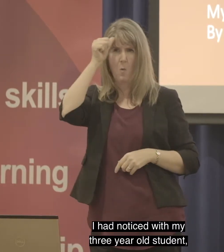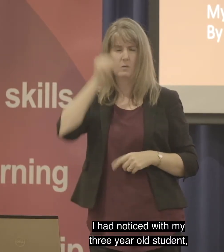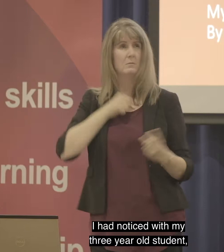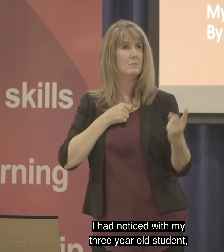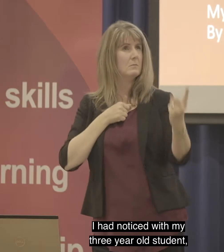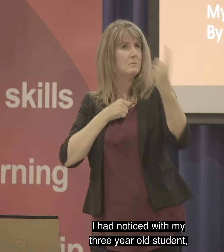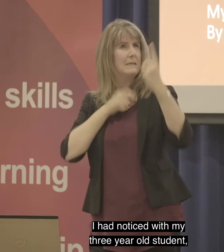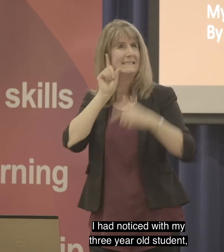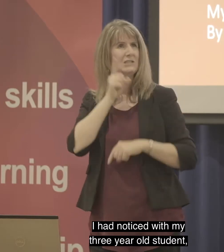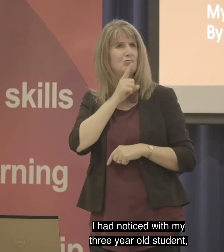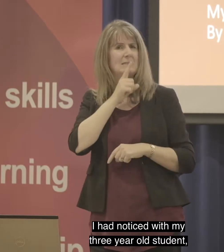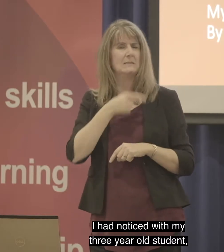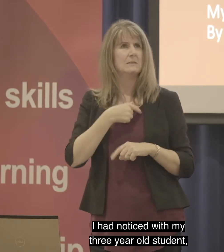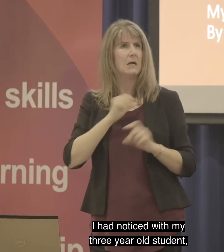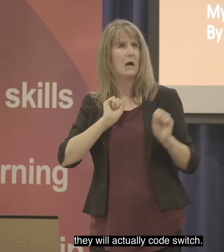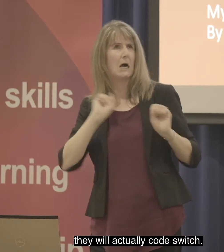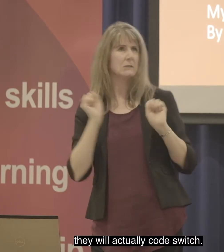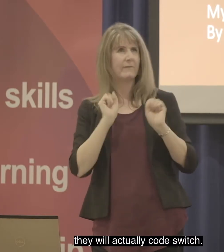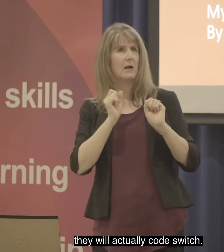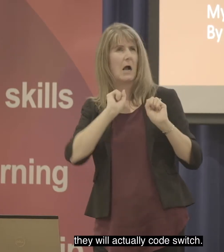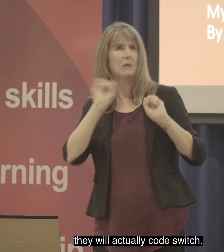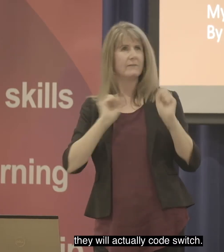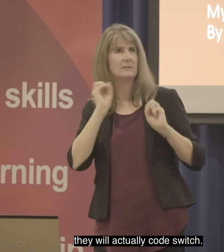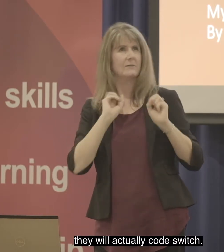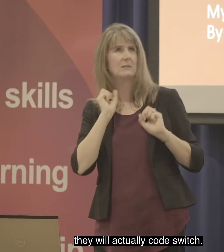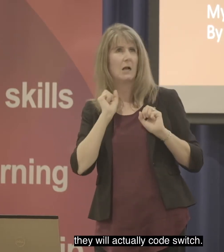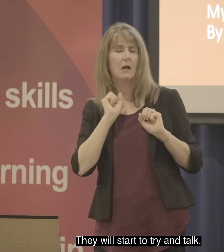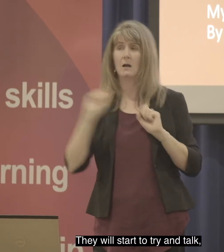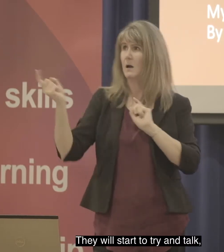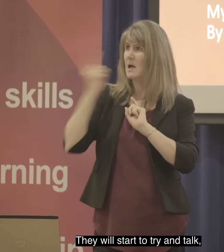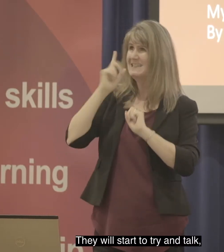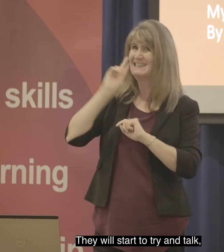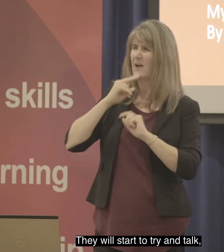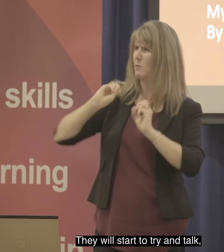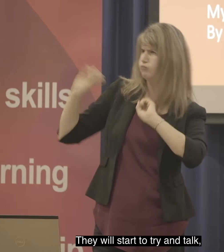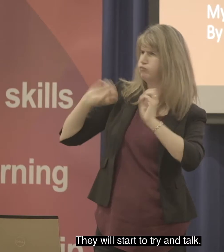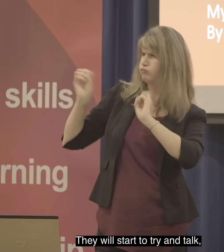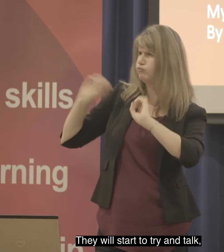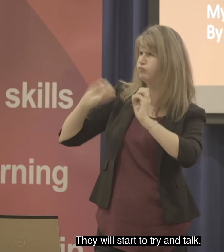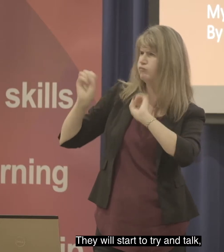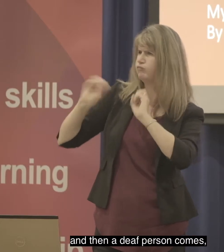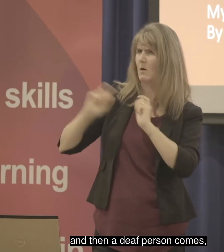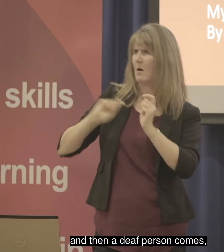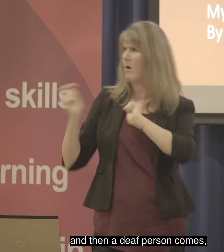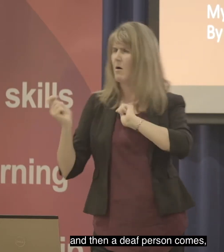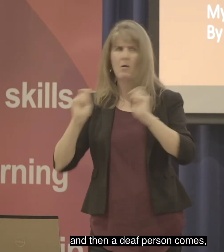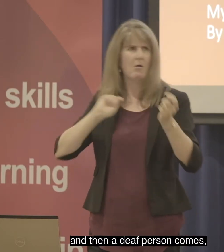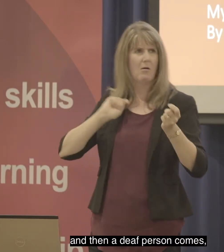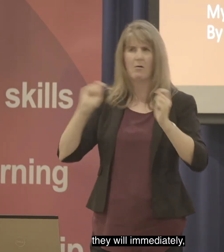my 3-year-old student, they will actually code switch. They will start to try and talk, and then a deaf person comes, they